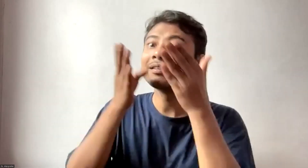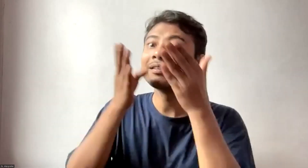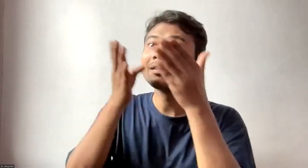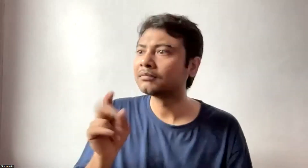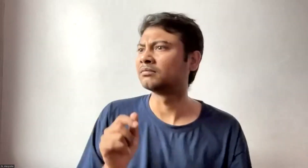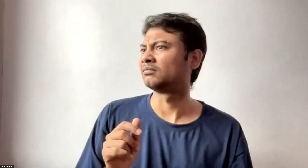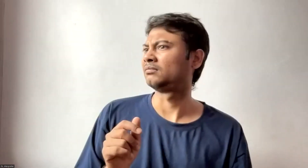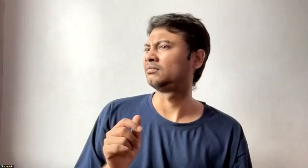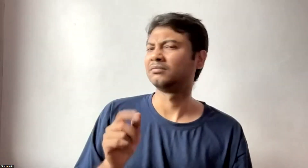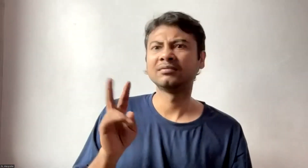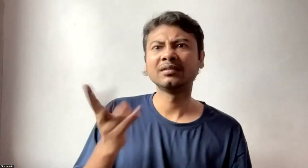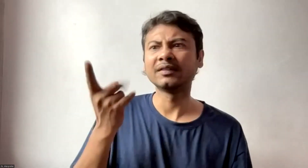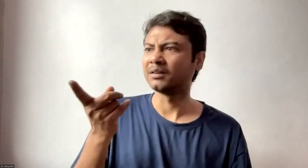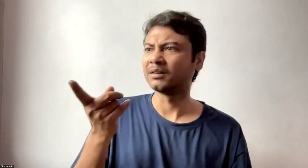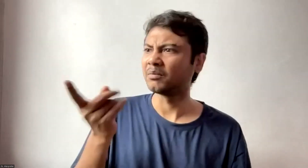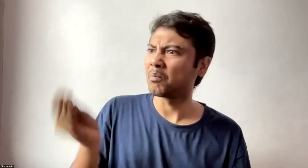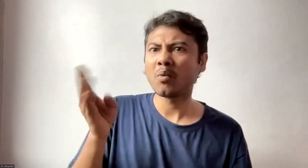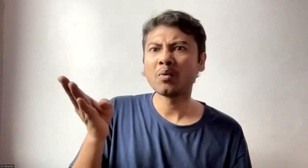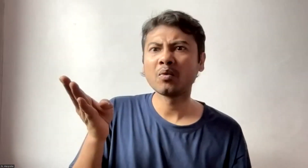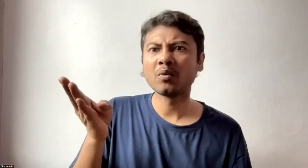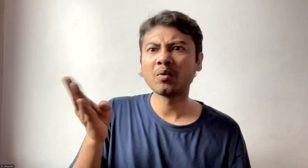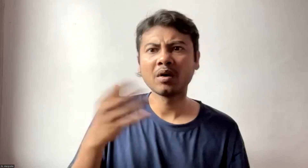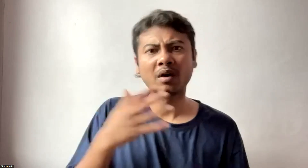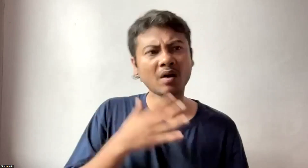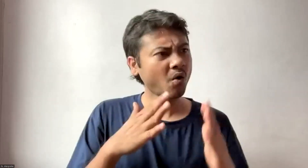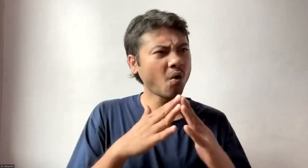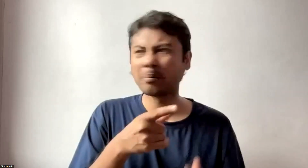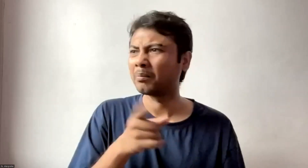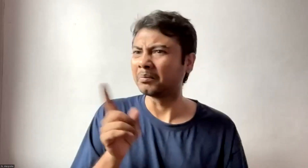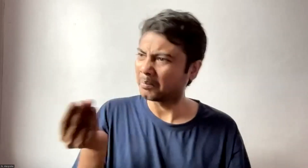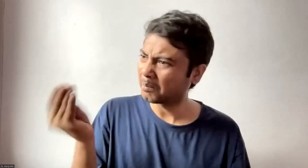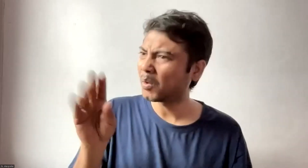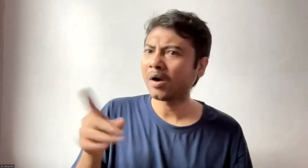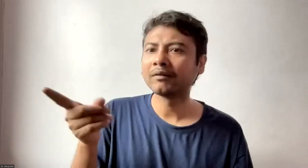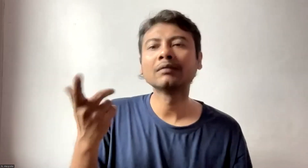passion because they are never satisfied with whatever they have in life.